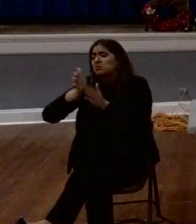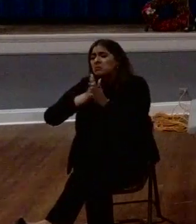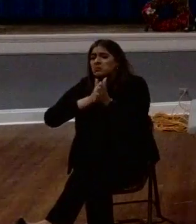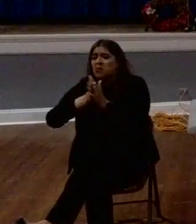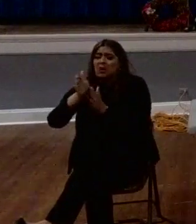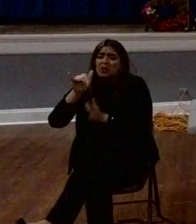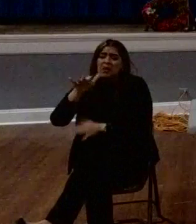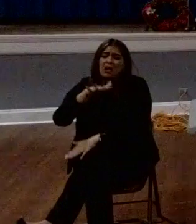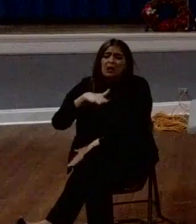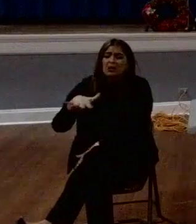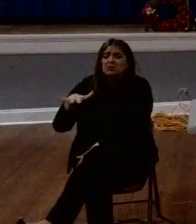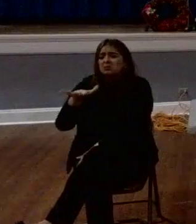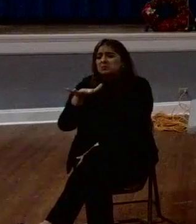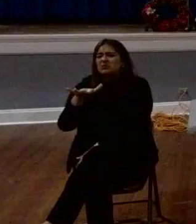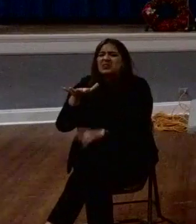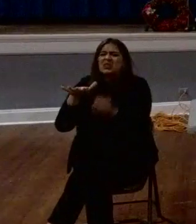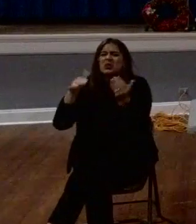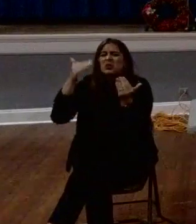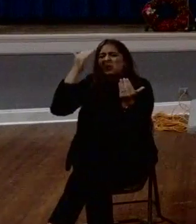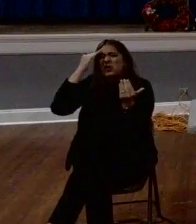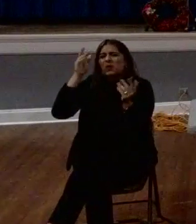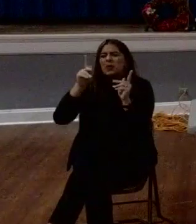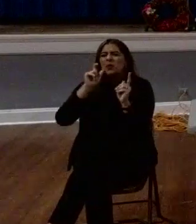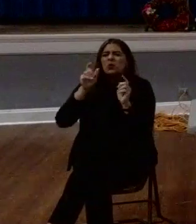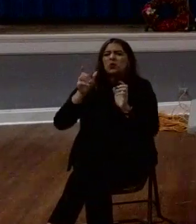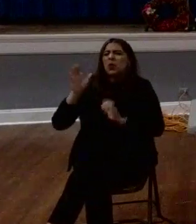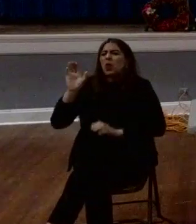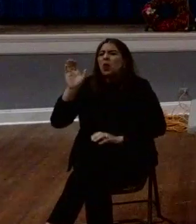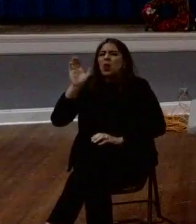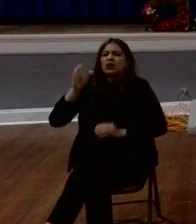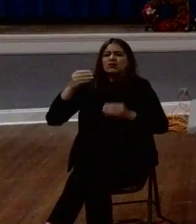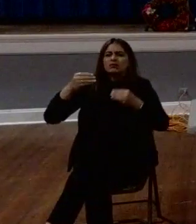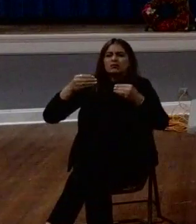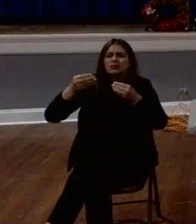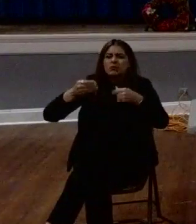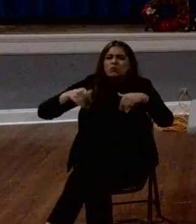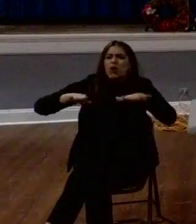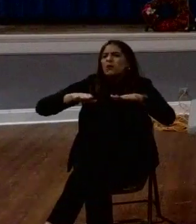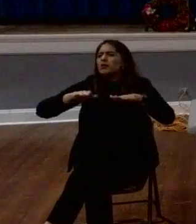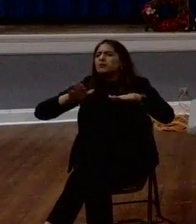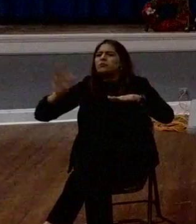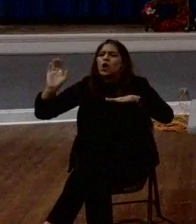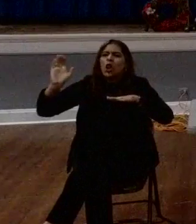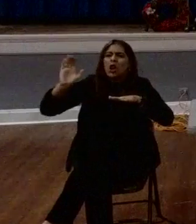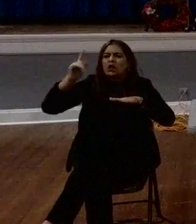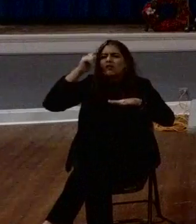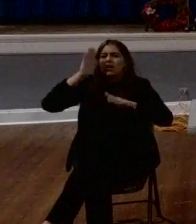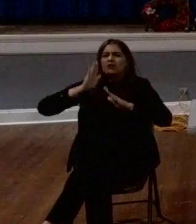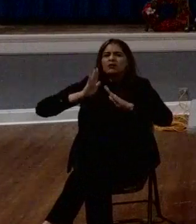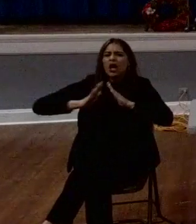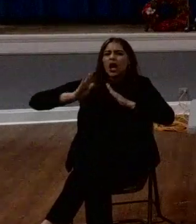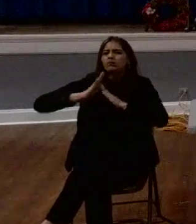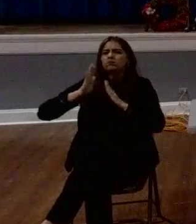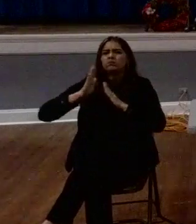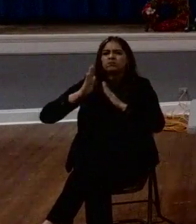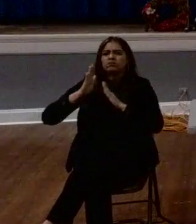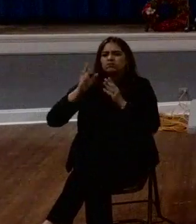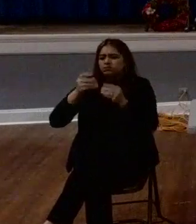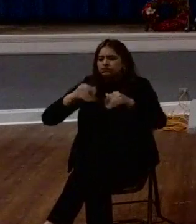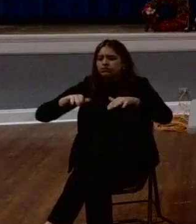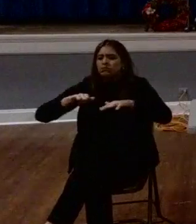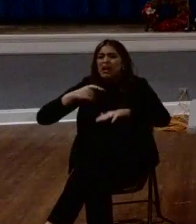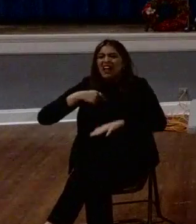you know, in real estate they say you're always searching for the highest and best use for a location. And I think the highest and best